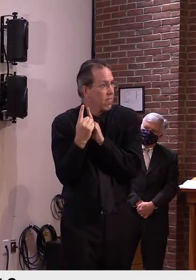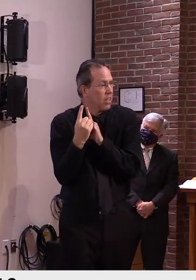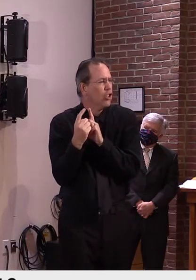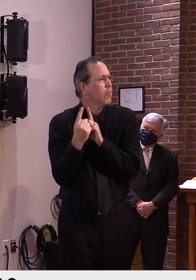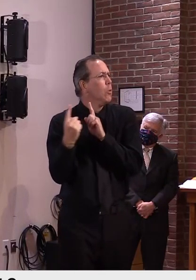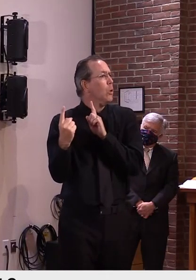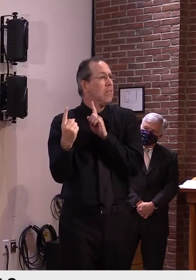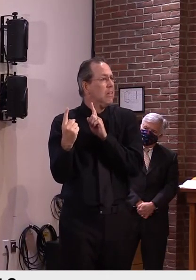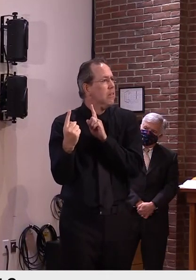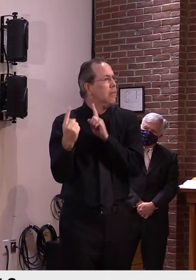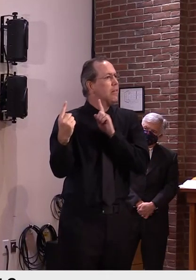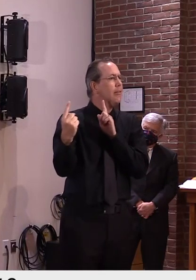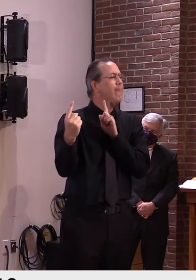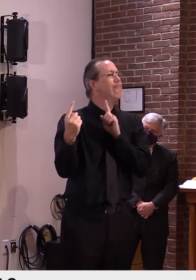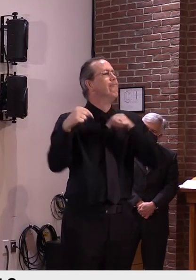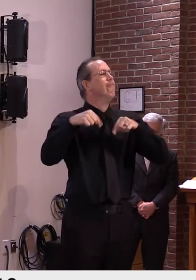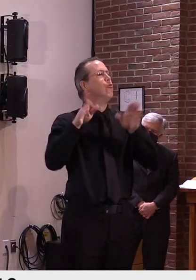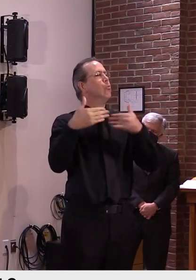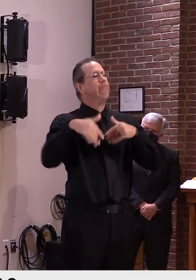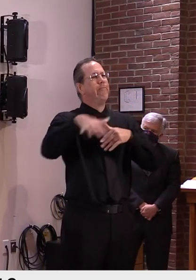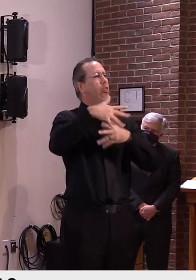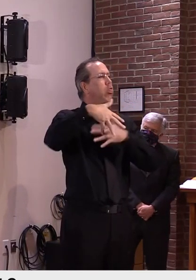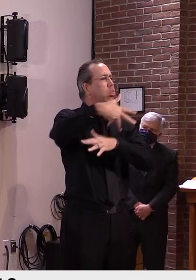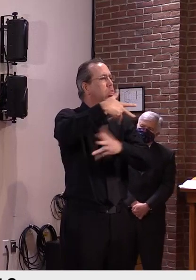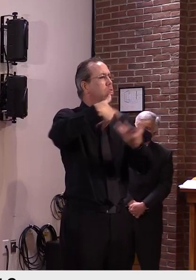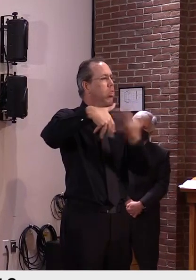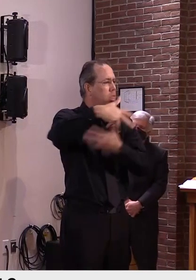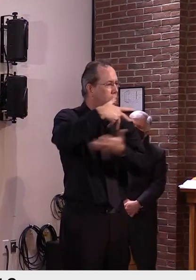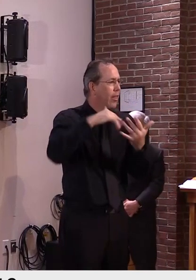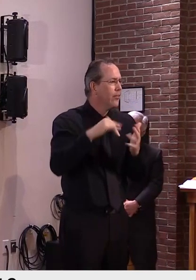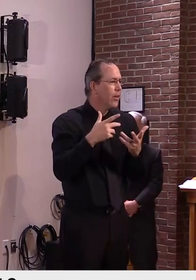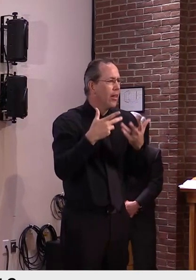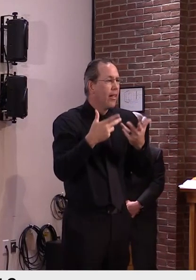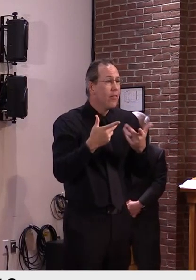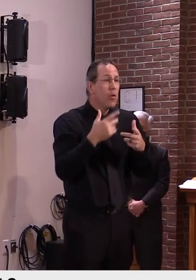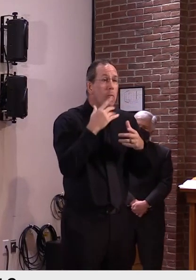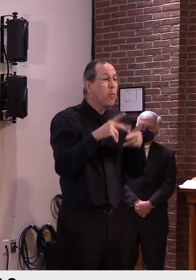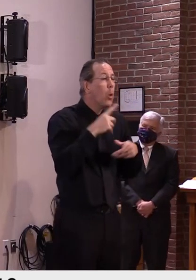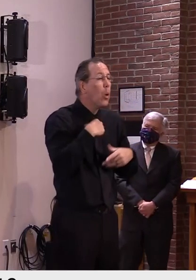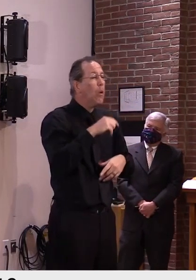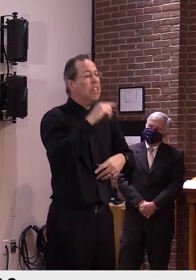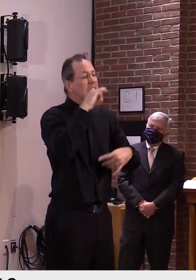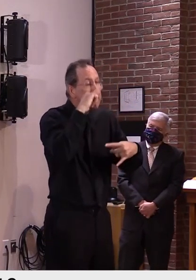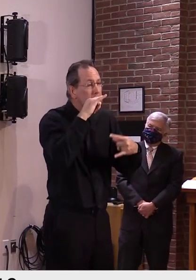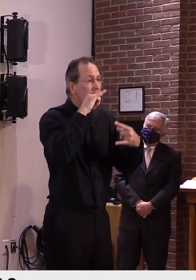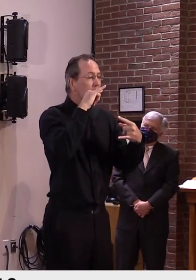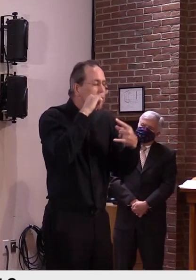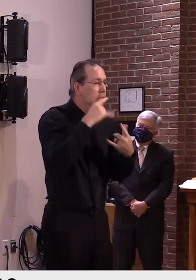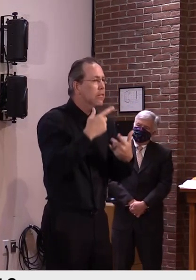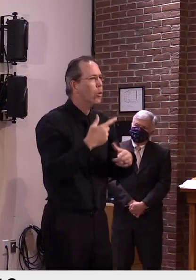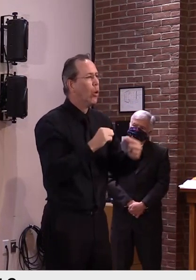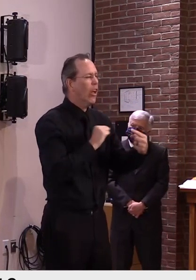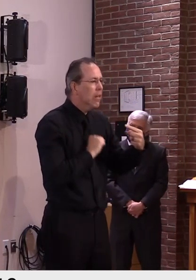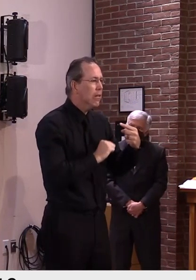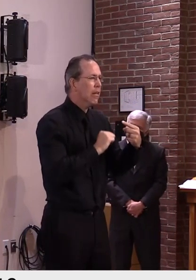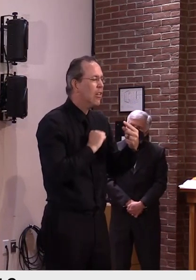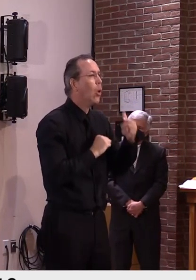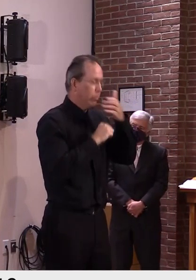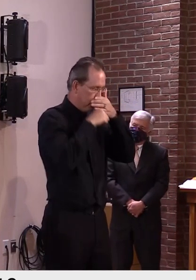have really a two-way street, where we always think of them as an altruistic thing, where we're protecting our neighbor from